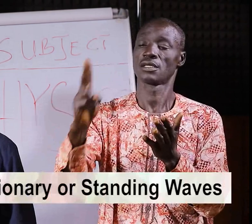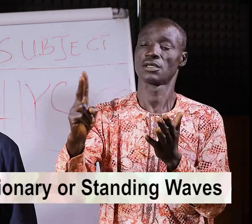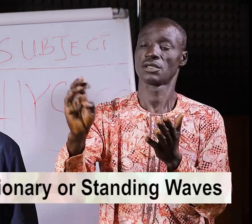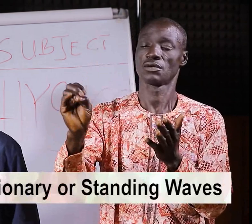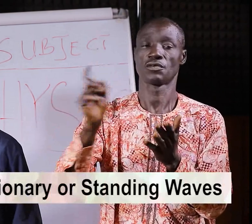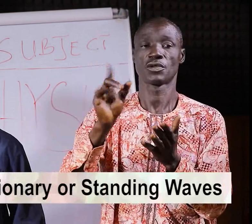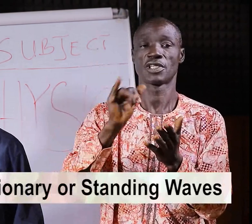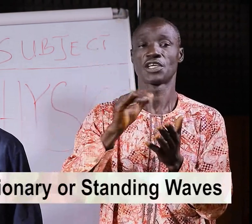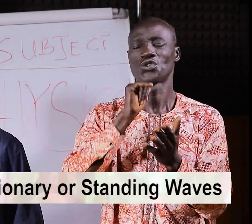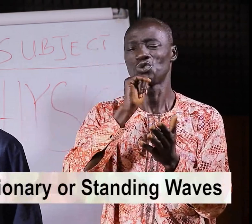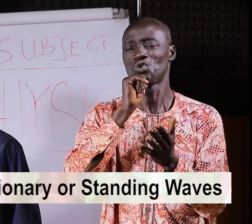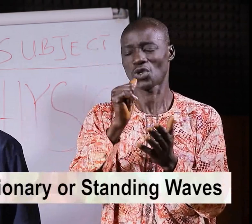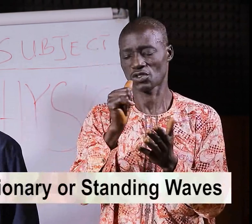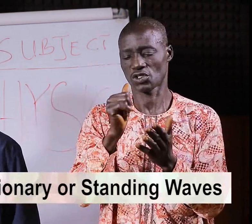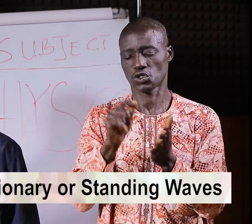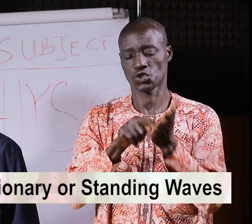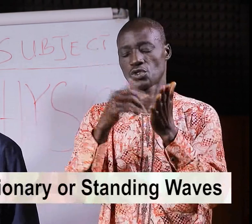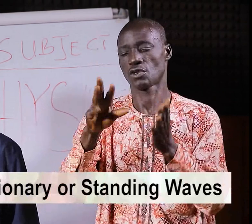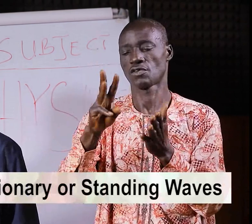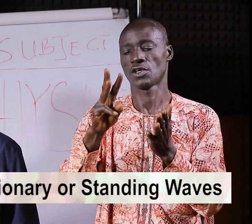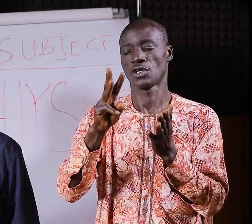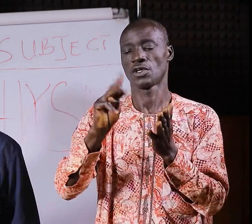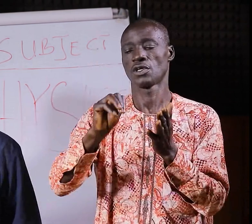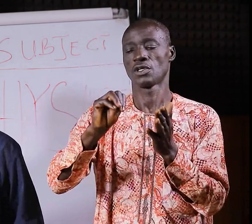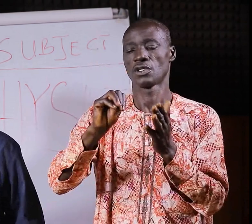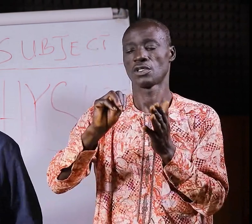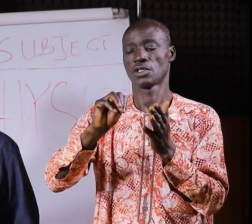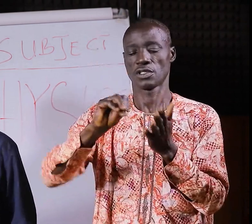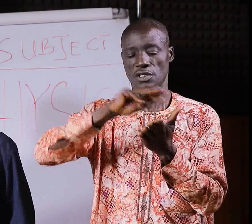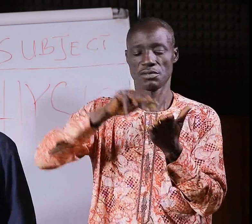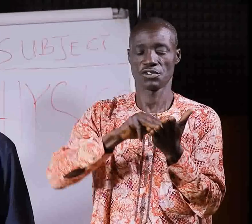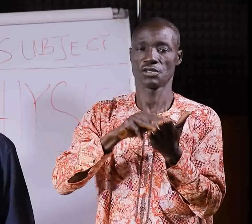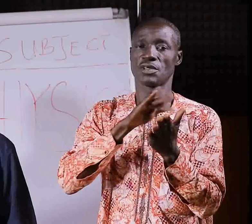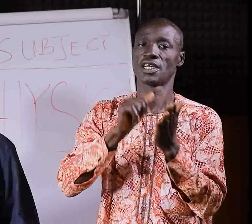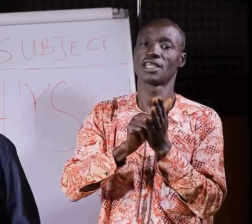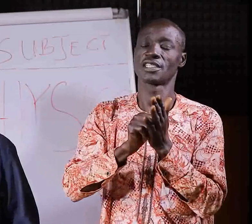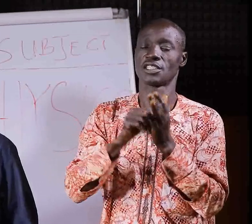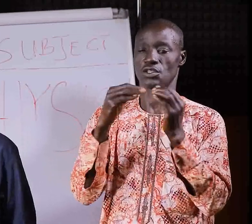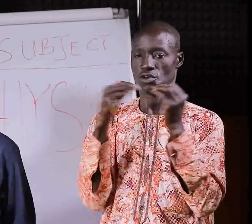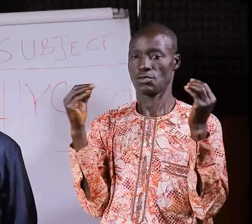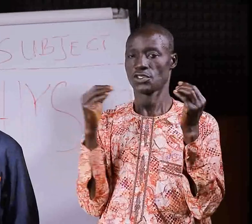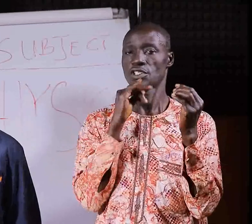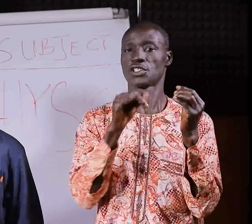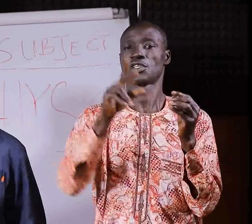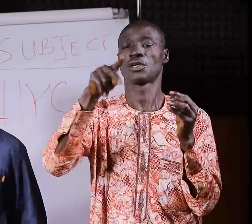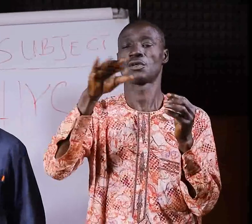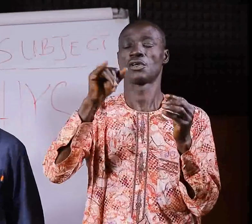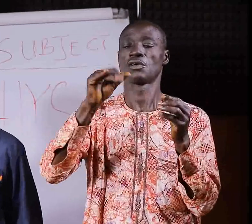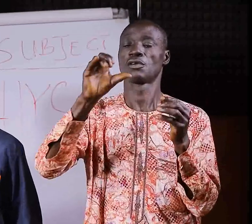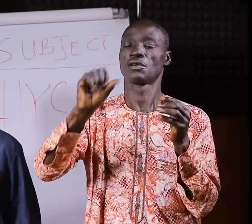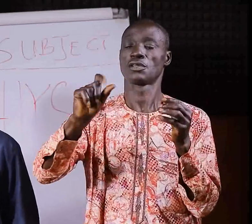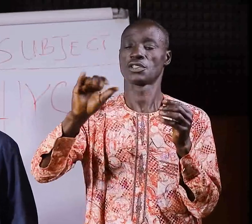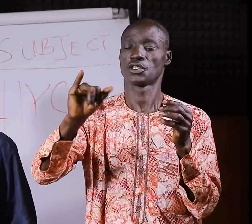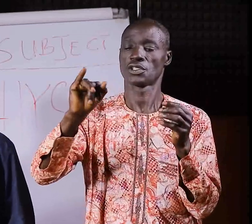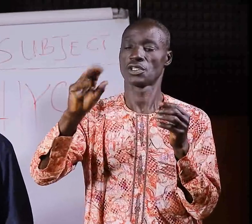of the medium or minimum displacement of the medium. And antinode, the opposite, is a point on the stationary wave where